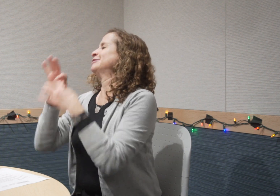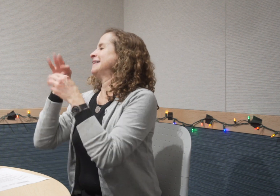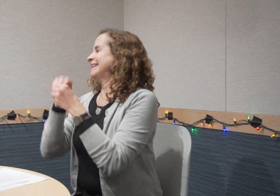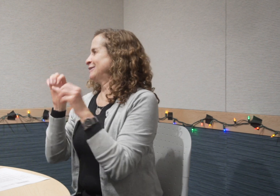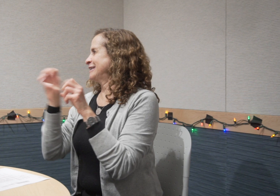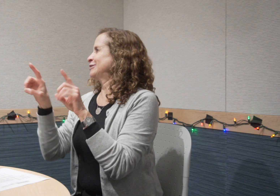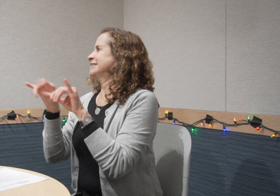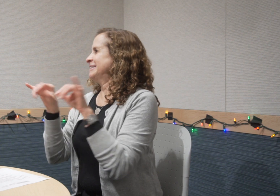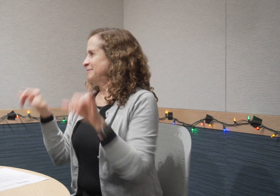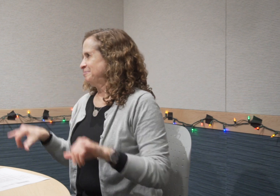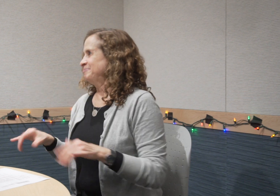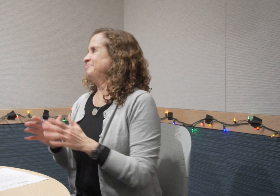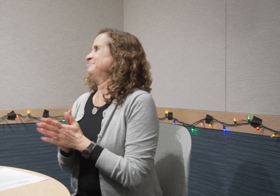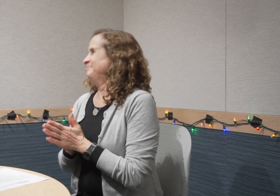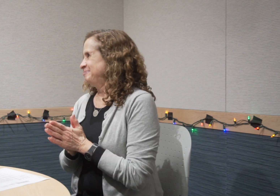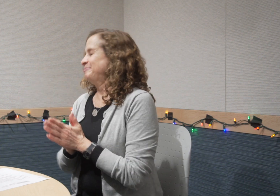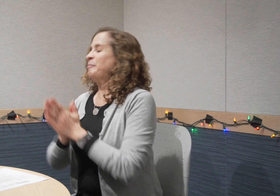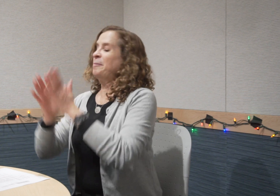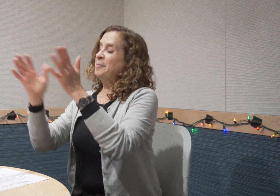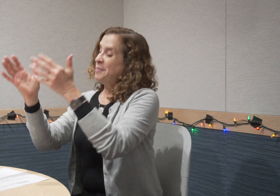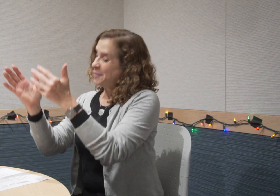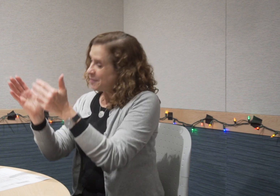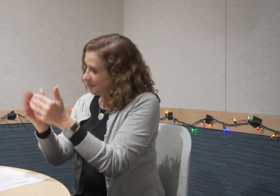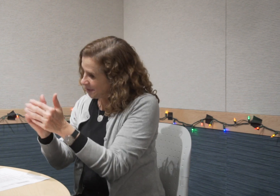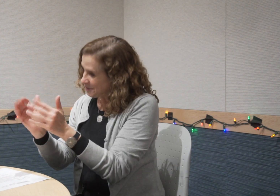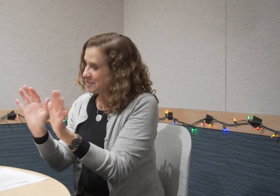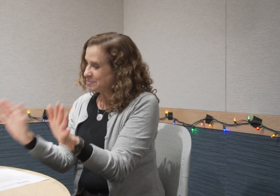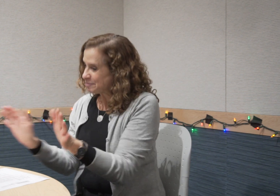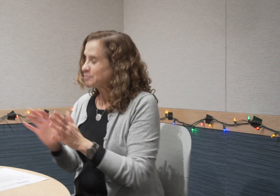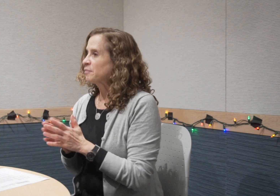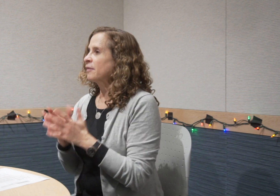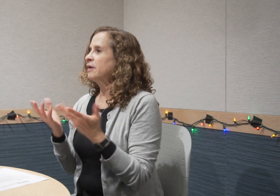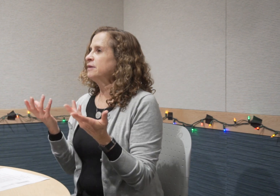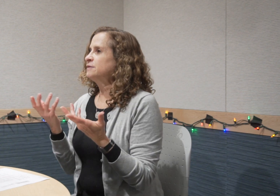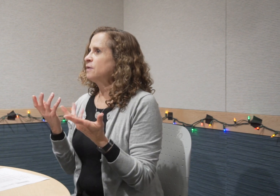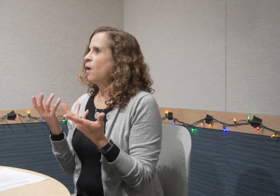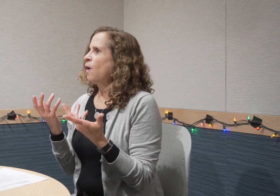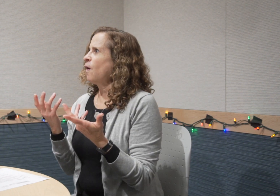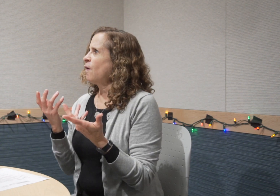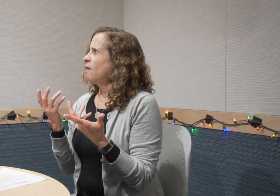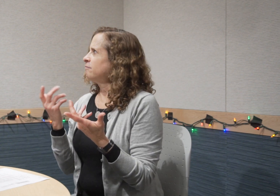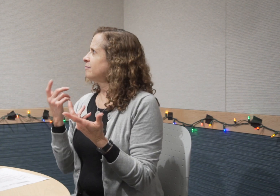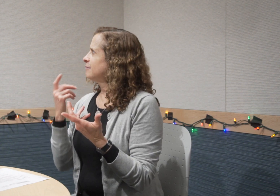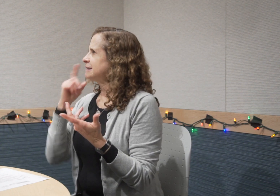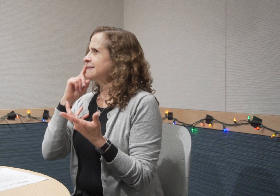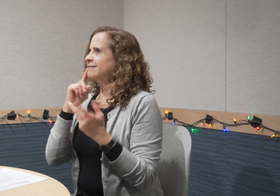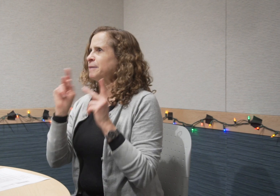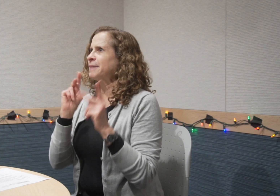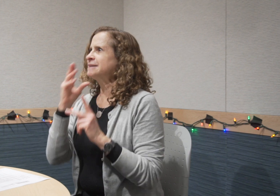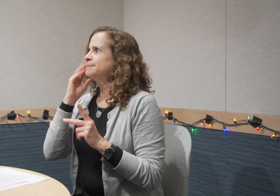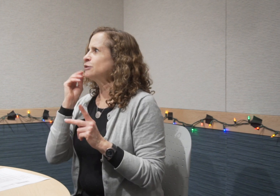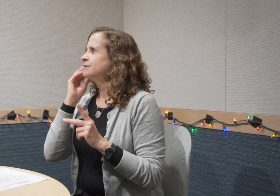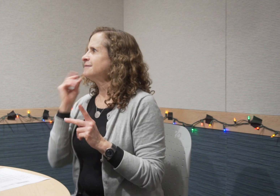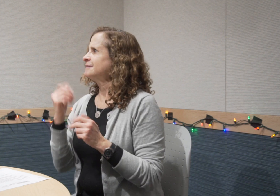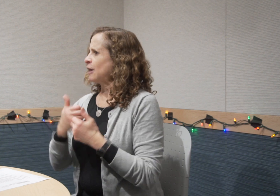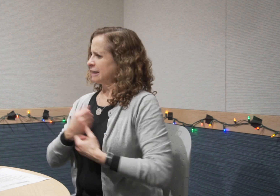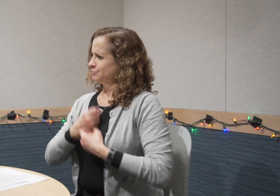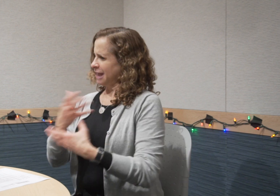has been oppressed in the education system specifically for many, many years, but in other places as well. So the